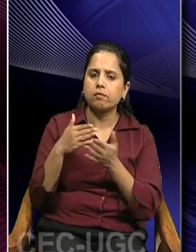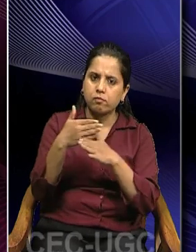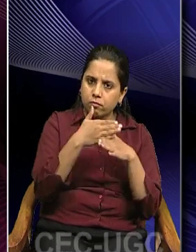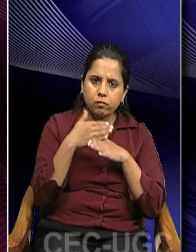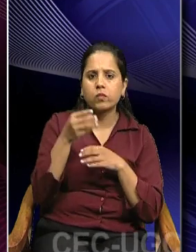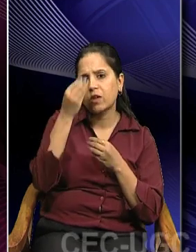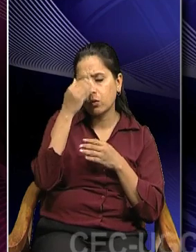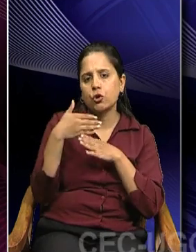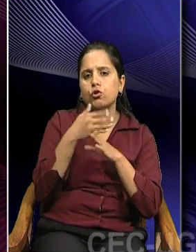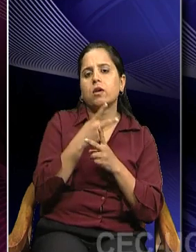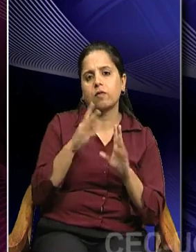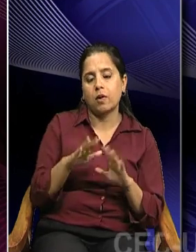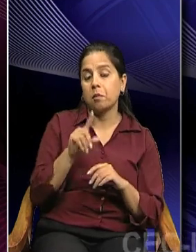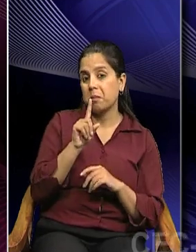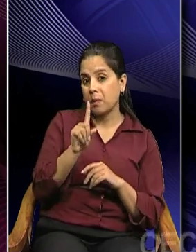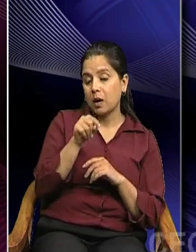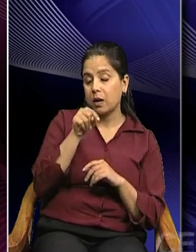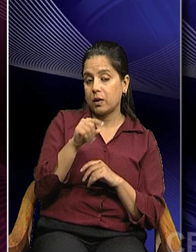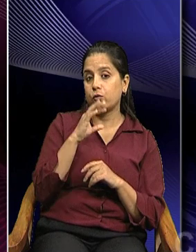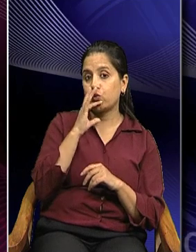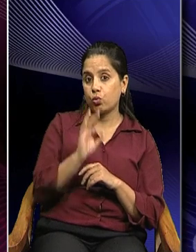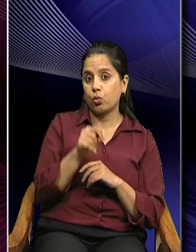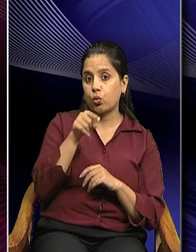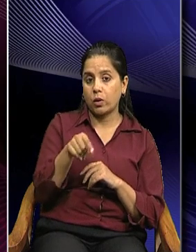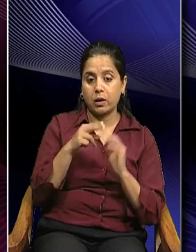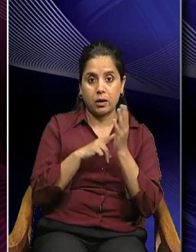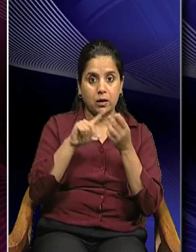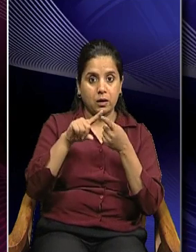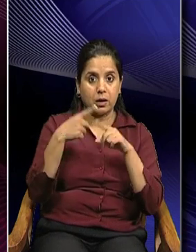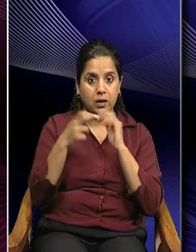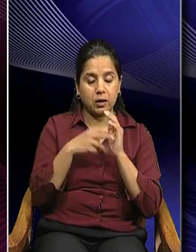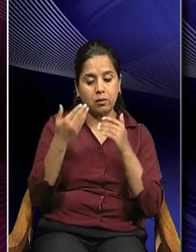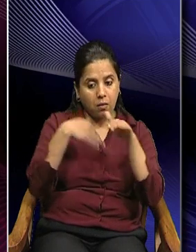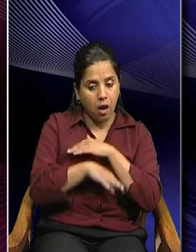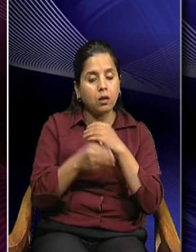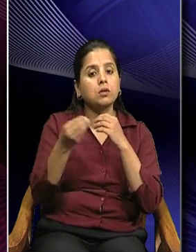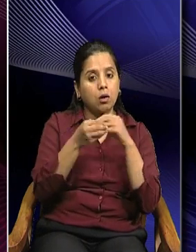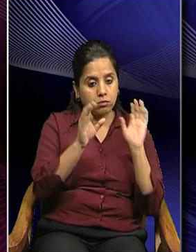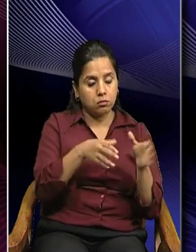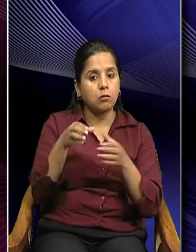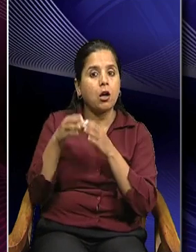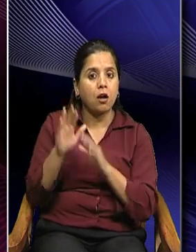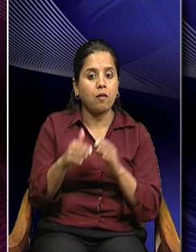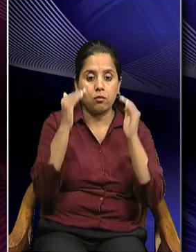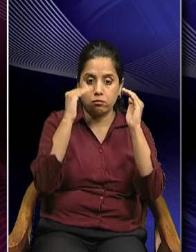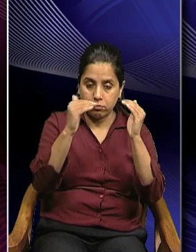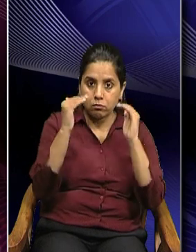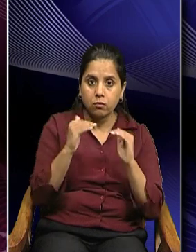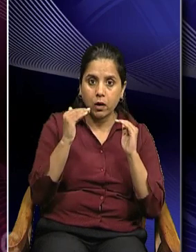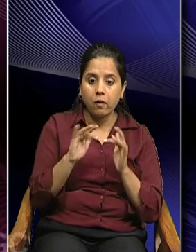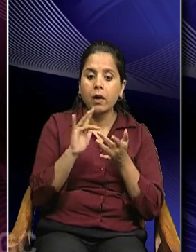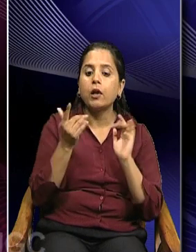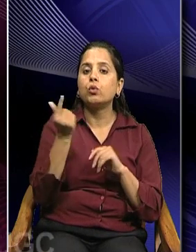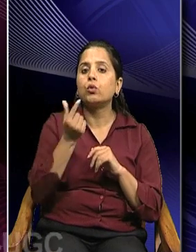sharing the informations. But even within the netizens, there is a segmentation. There is a hierarchy of internet